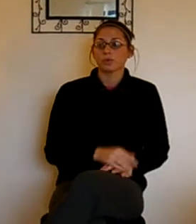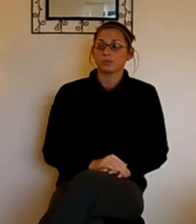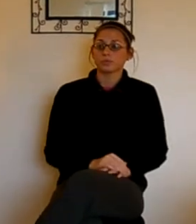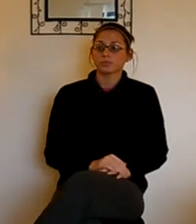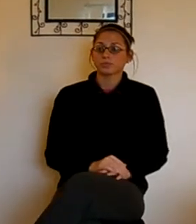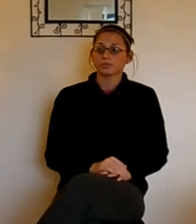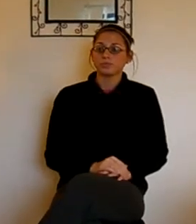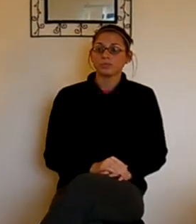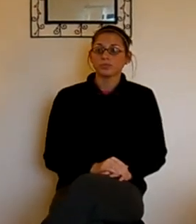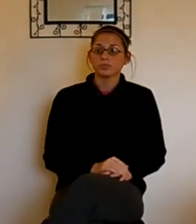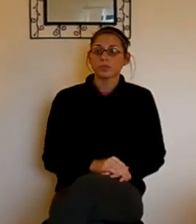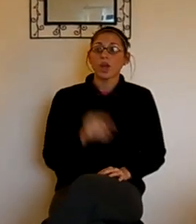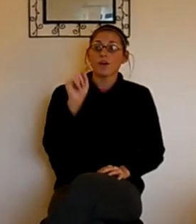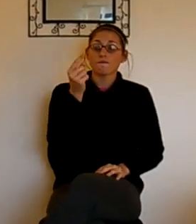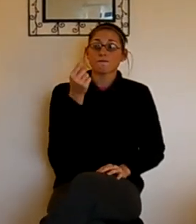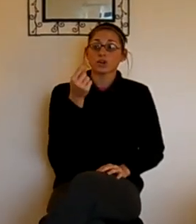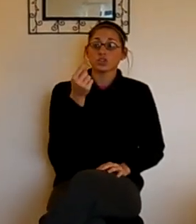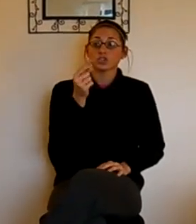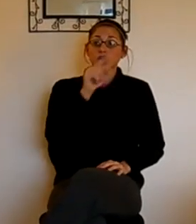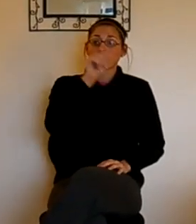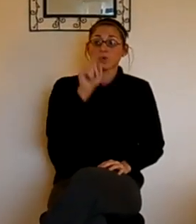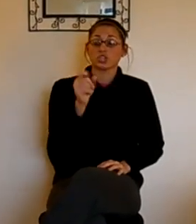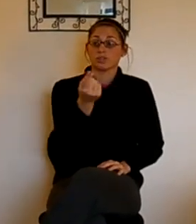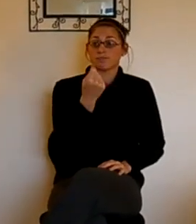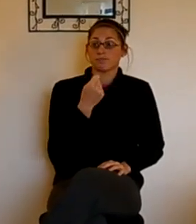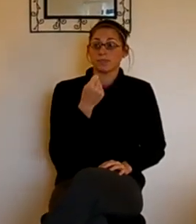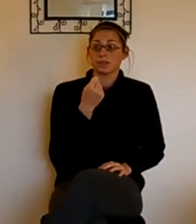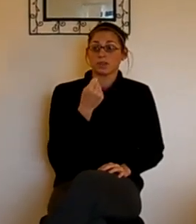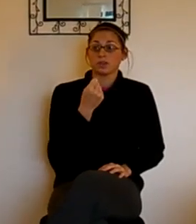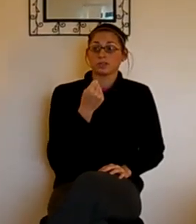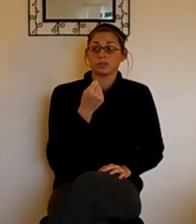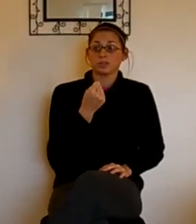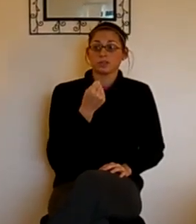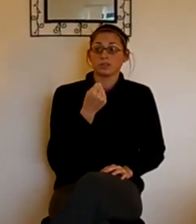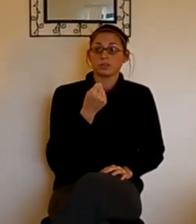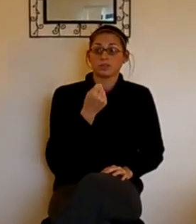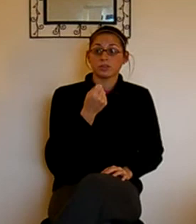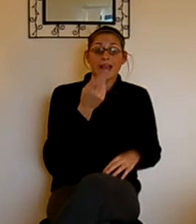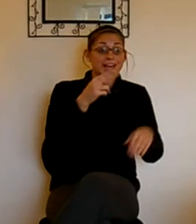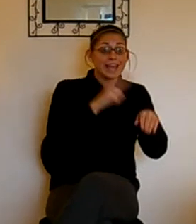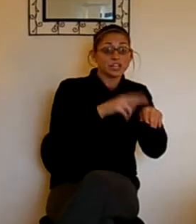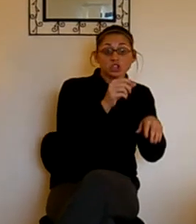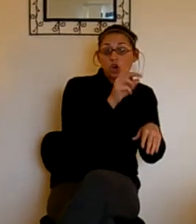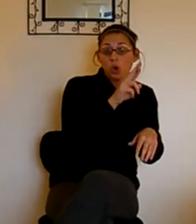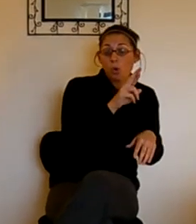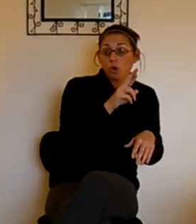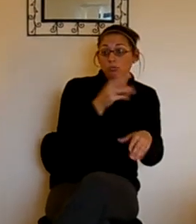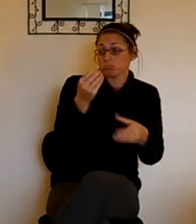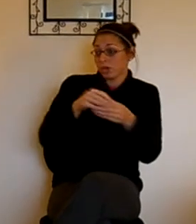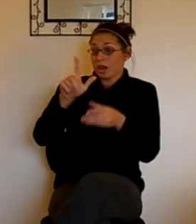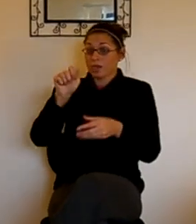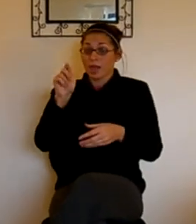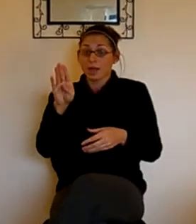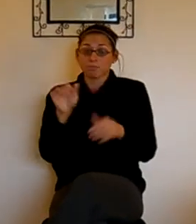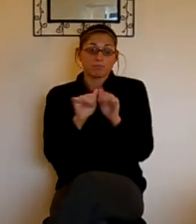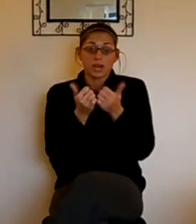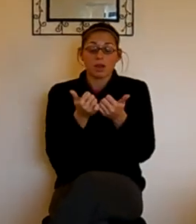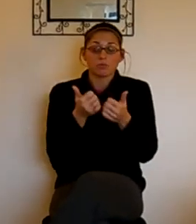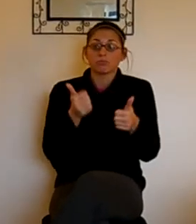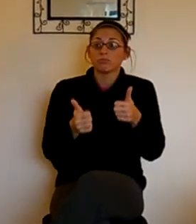Okay, so the first question you're going to ask, are you going to do this in the nature, like in the cornfield, or might you want to conduct this in the lab? One of the benefits of doing it in the lab